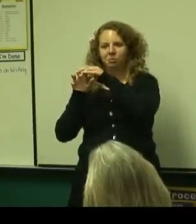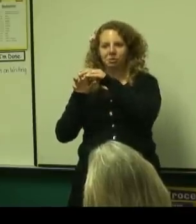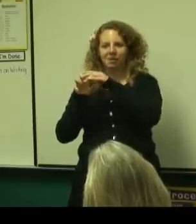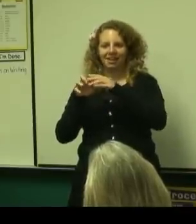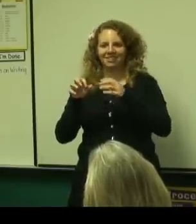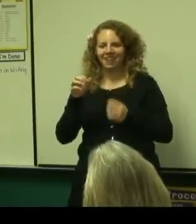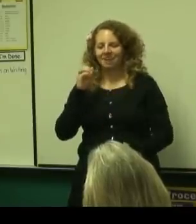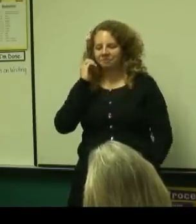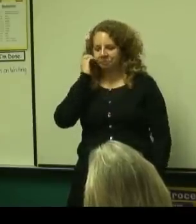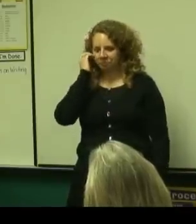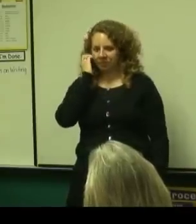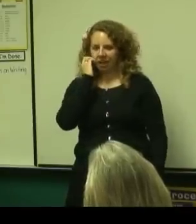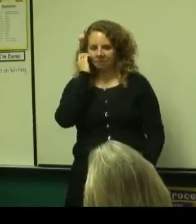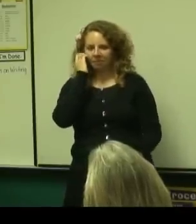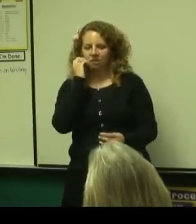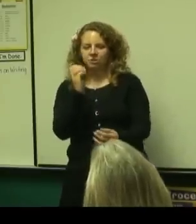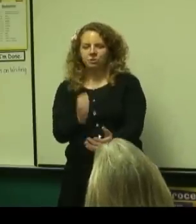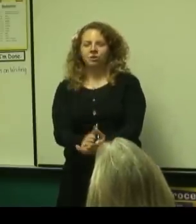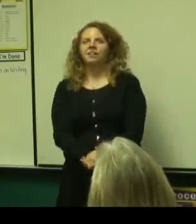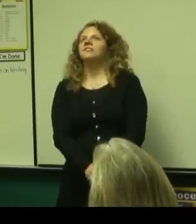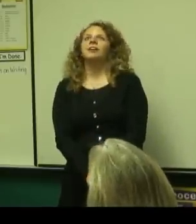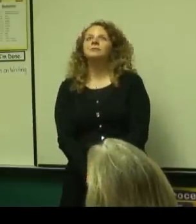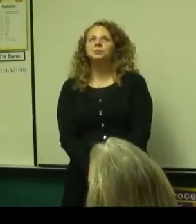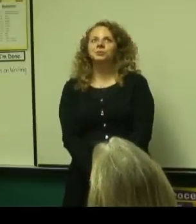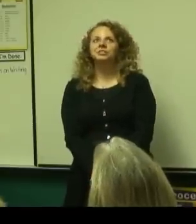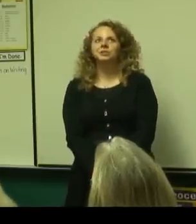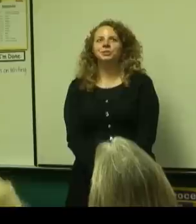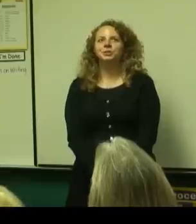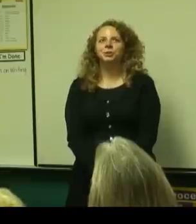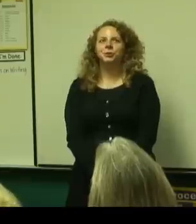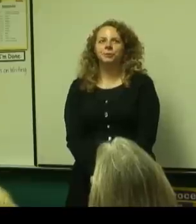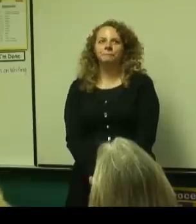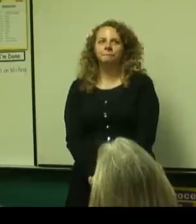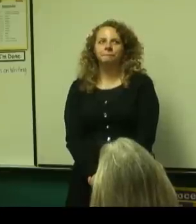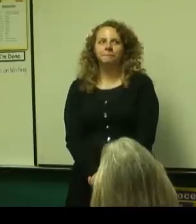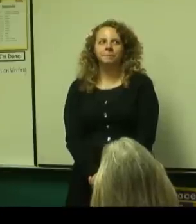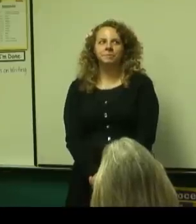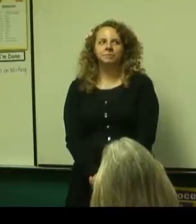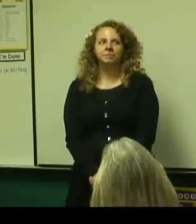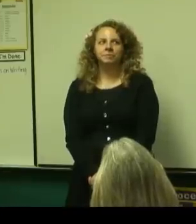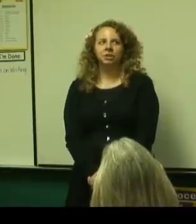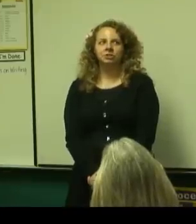pull it back. Okay, so if I was going to do